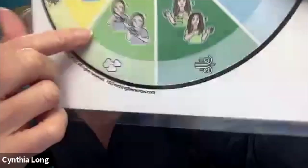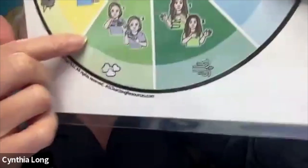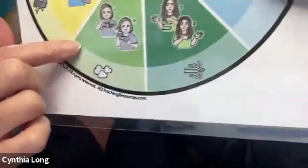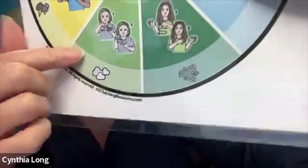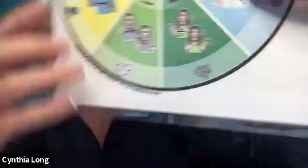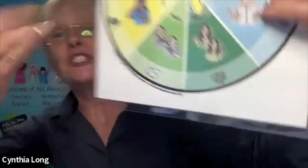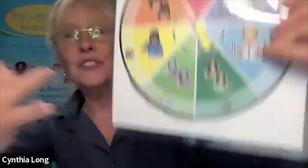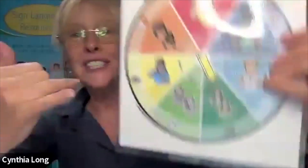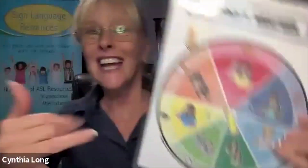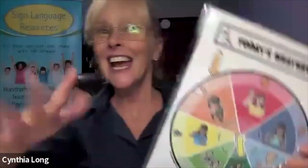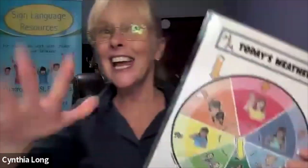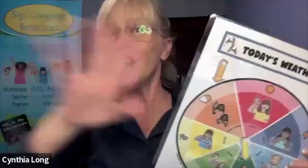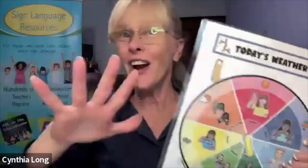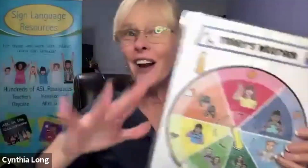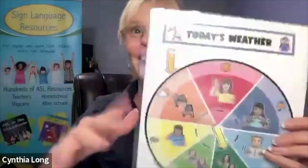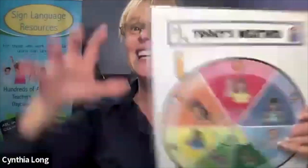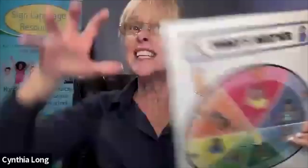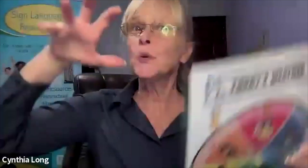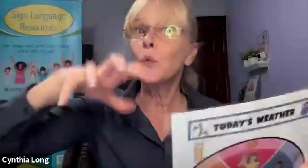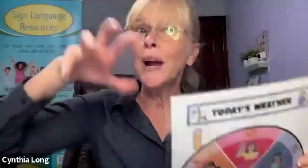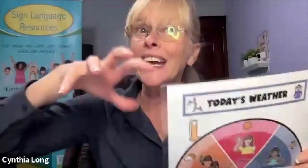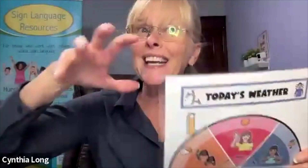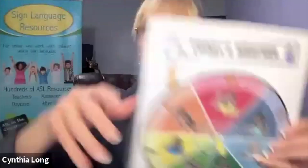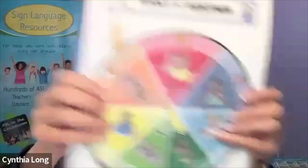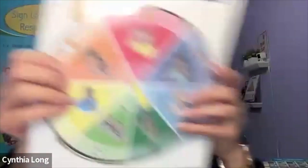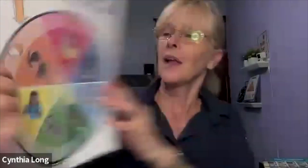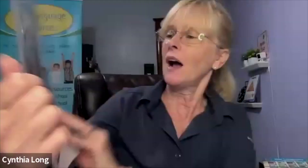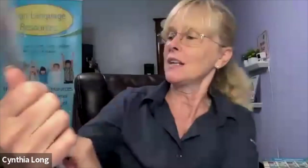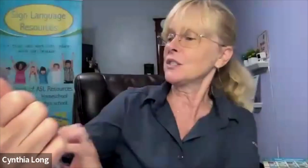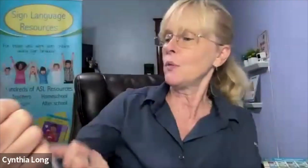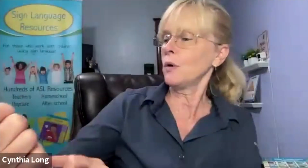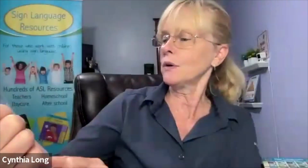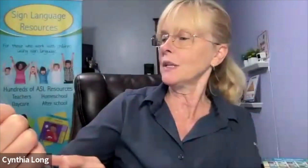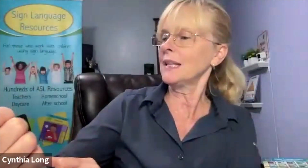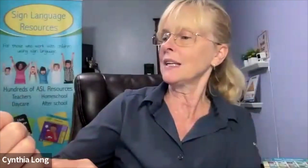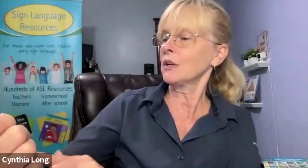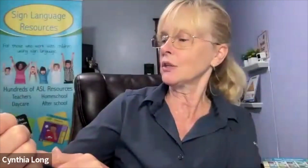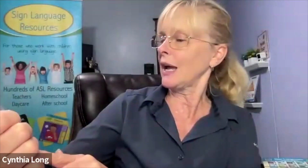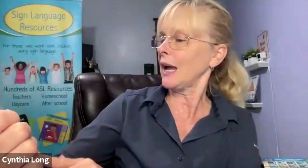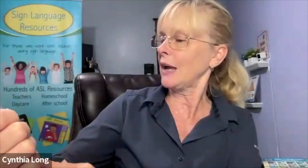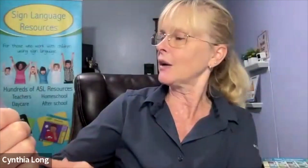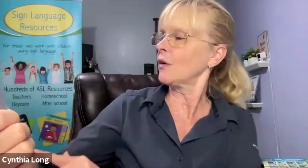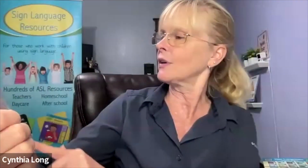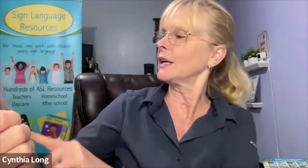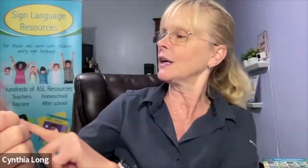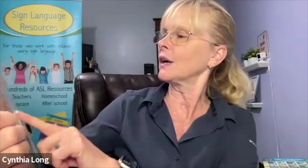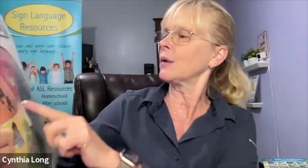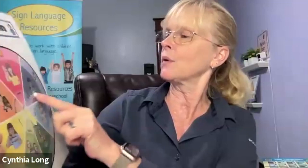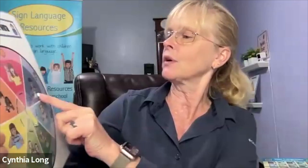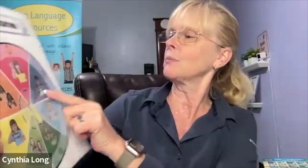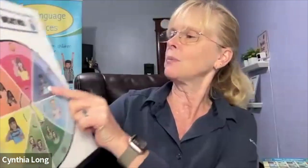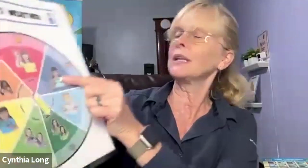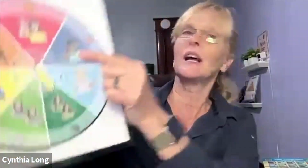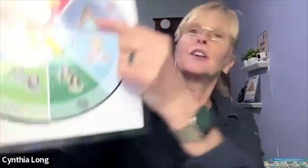Okay, so today in our area, it's rainy. So we're going to then take it over here and we're going to put it